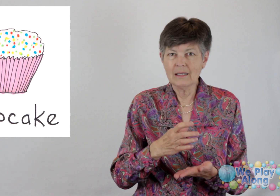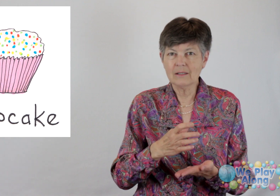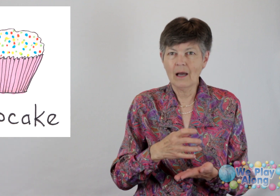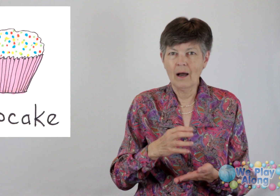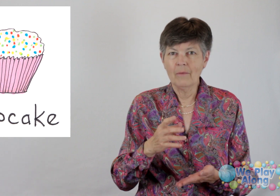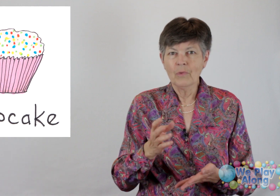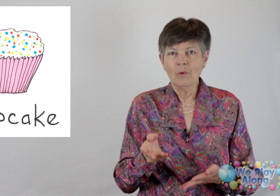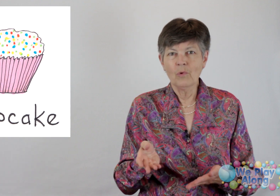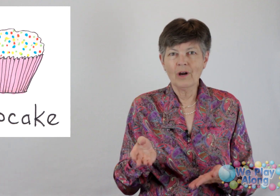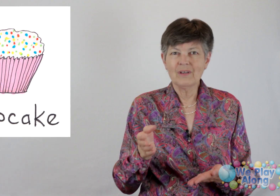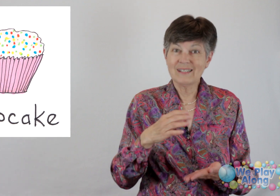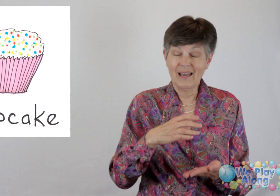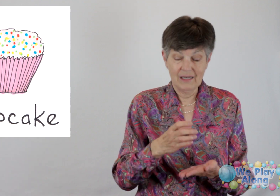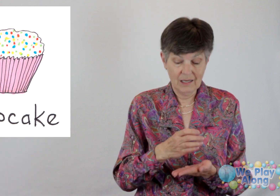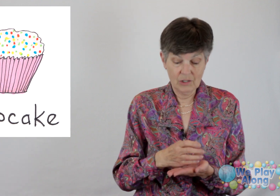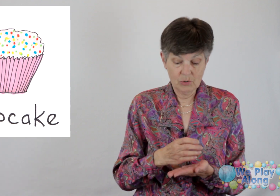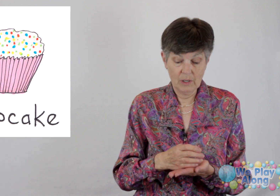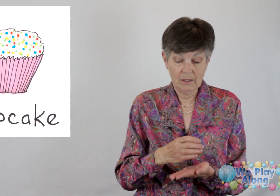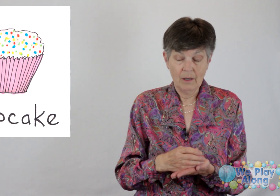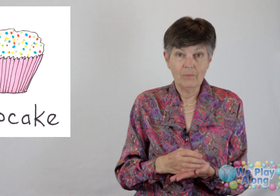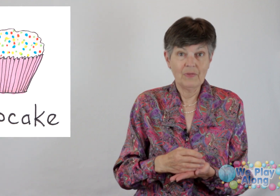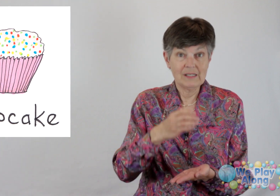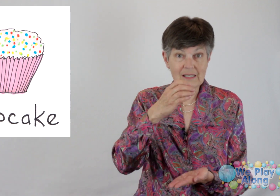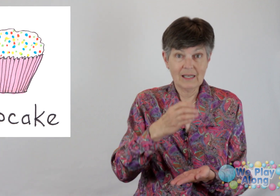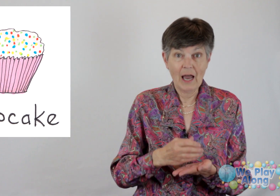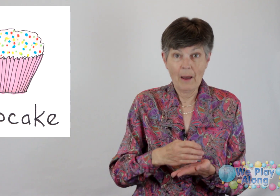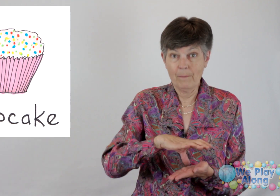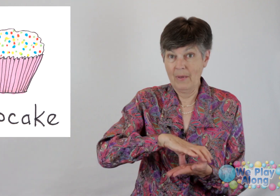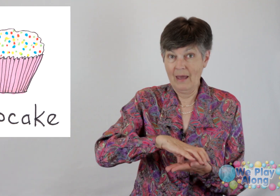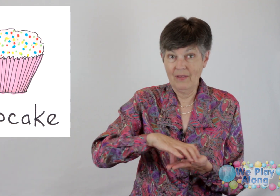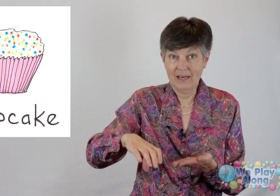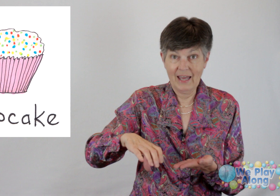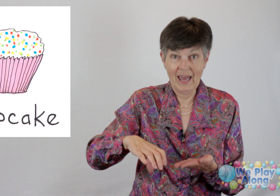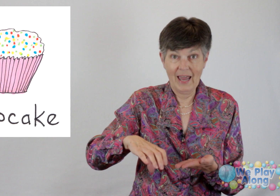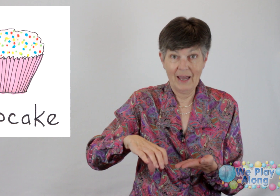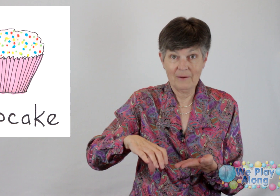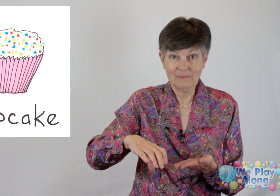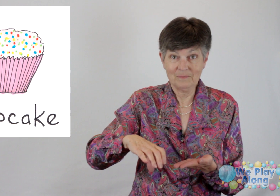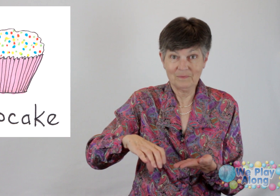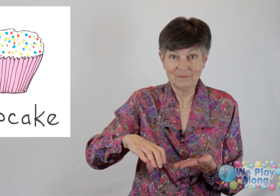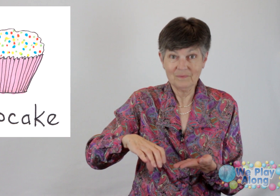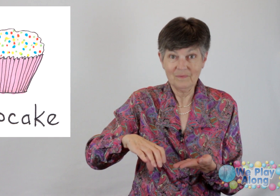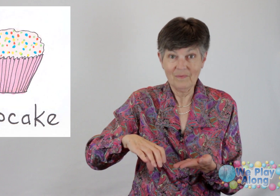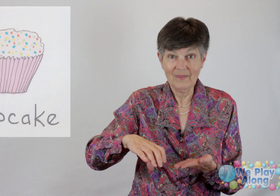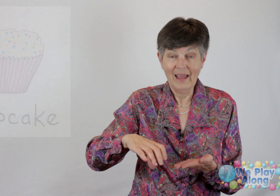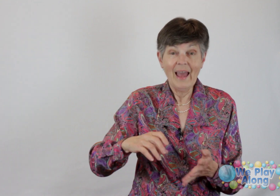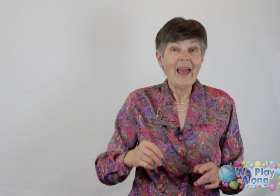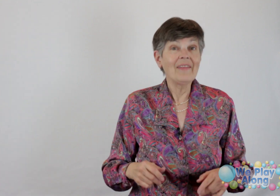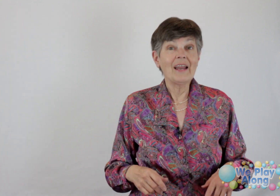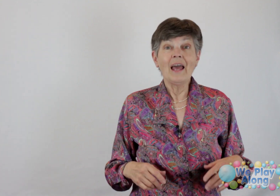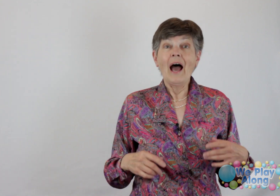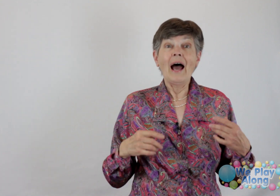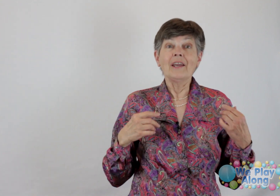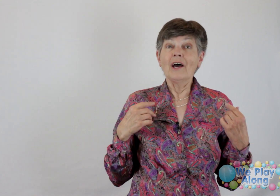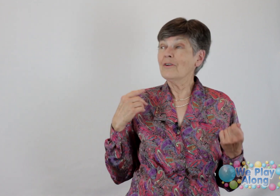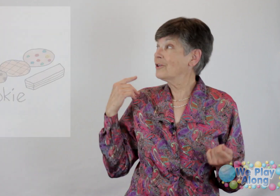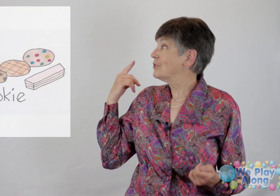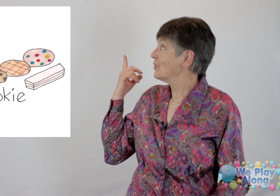It's more of a signed English one, but this is cup and then cake. And then another